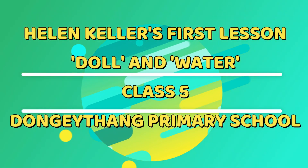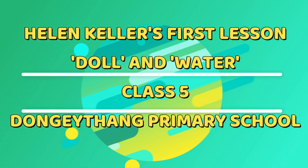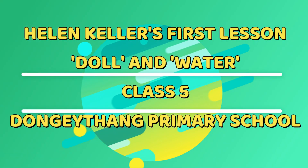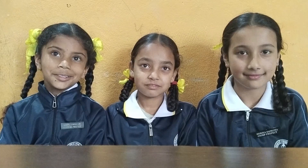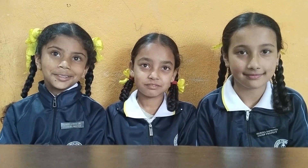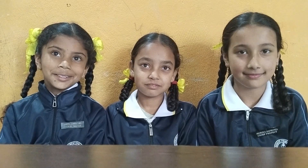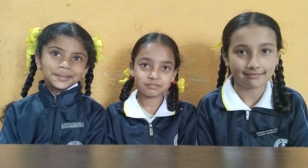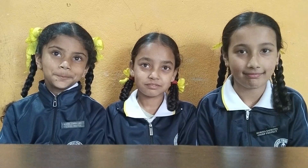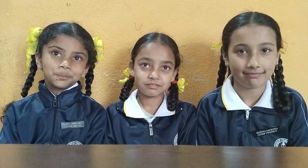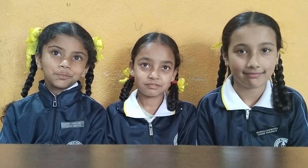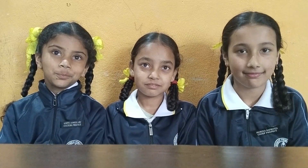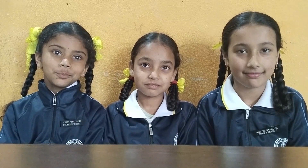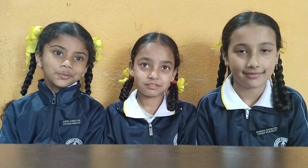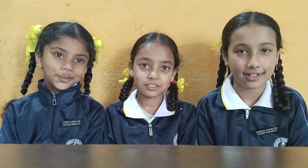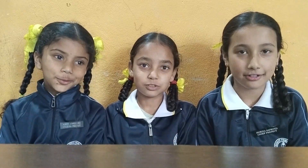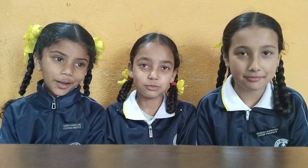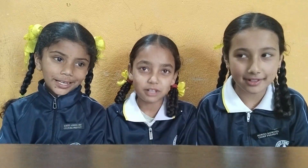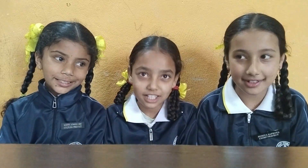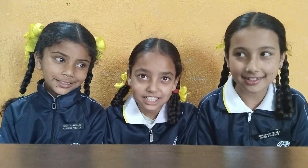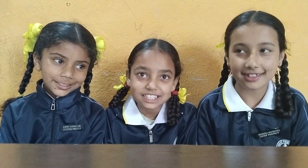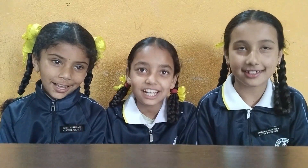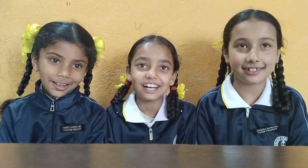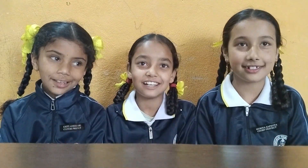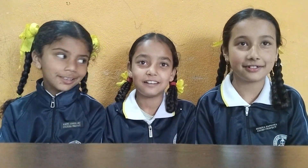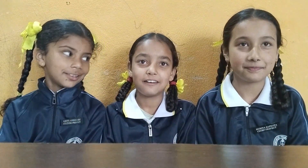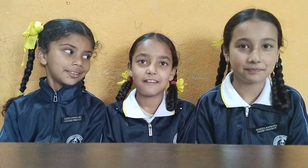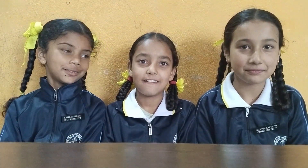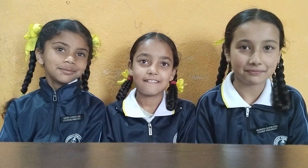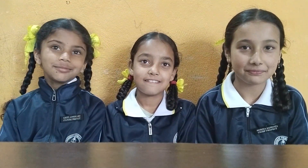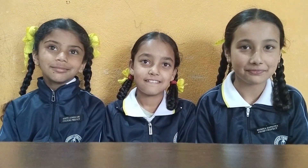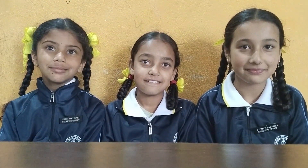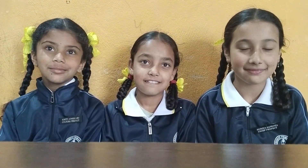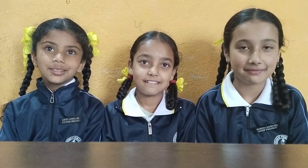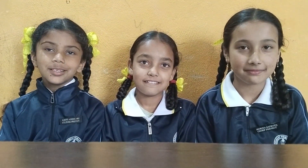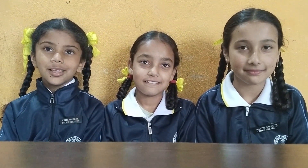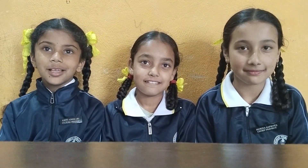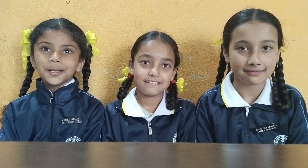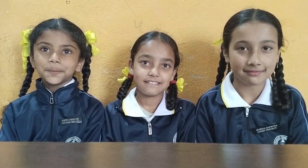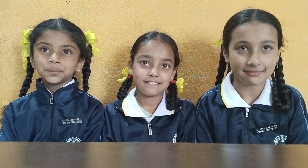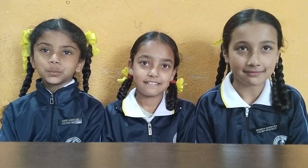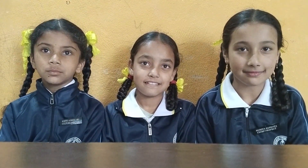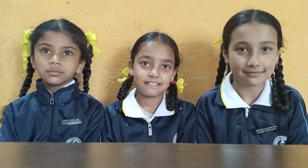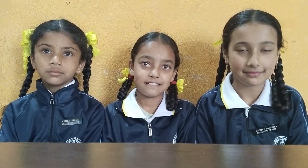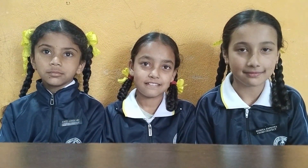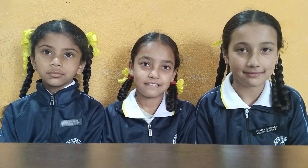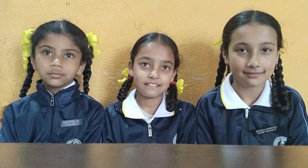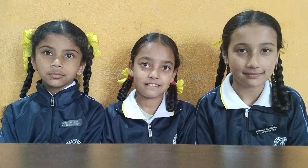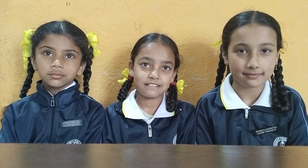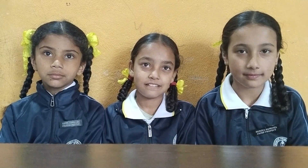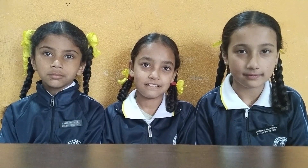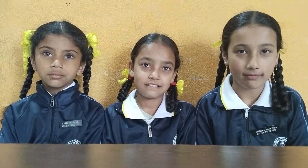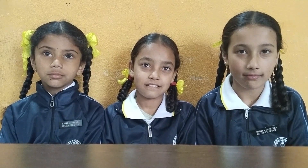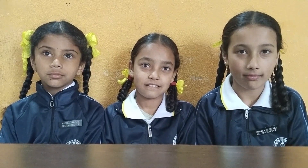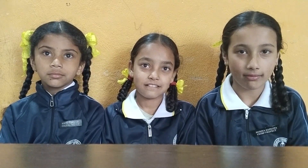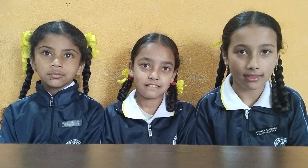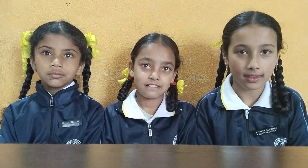okay good morning students good morning sir so yesterday we completed a chapter on helen killer